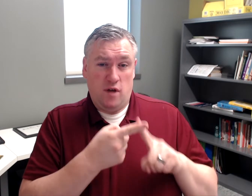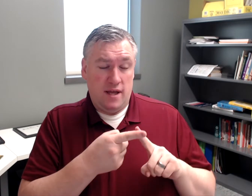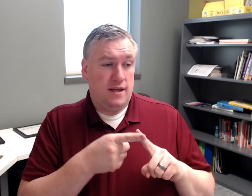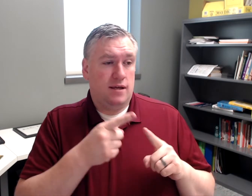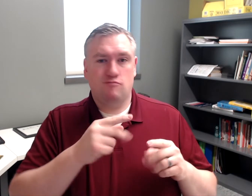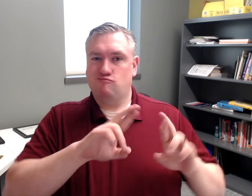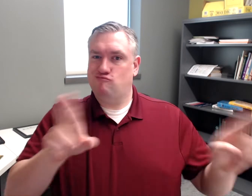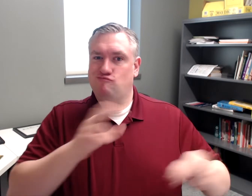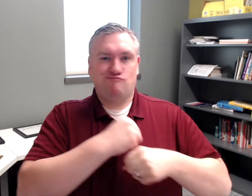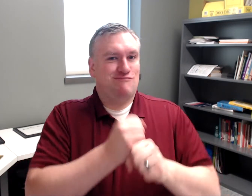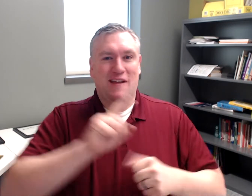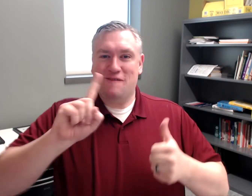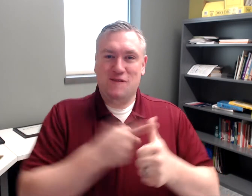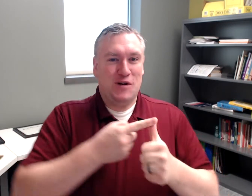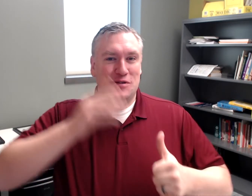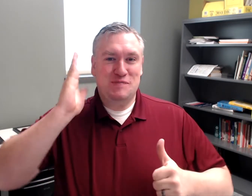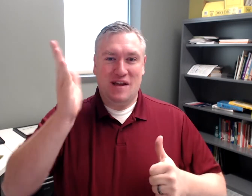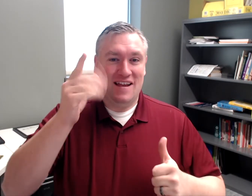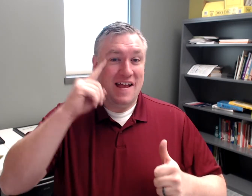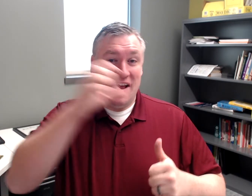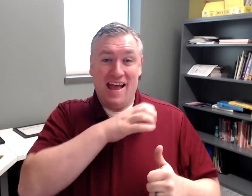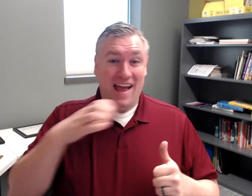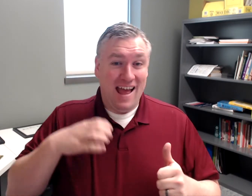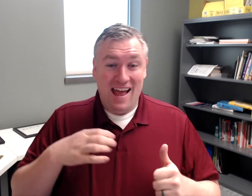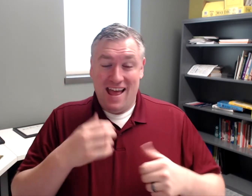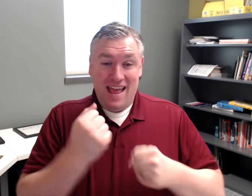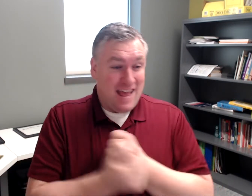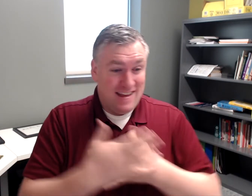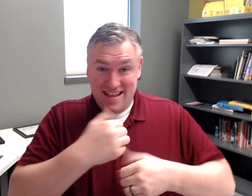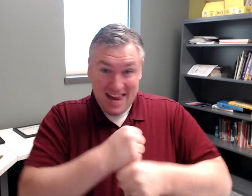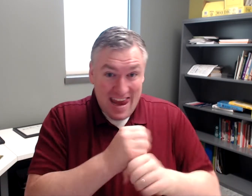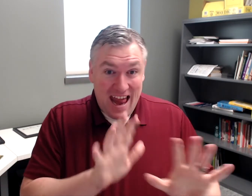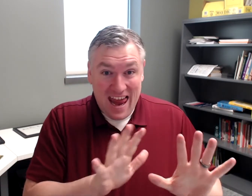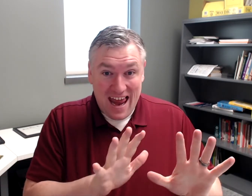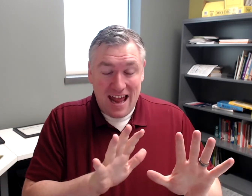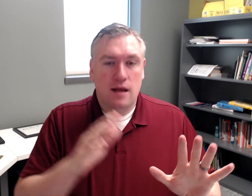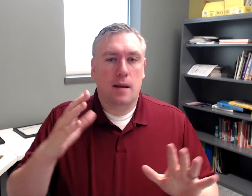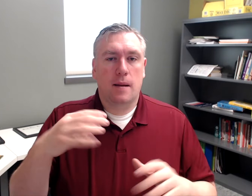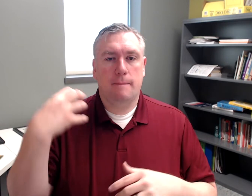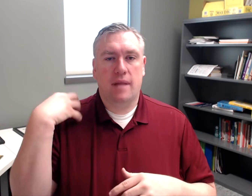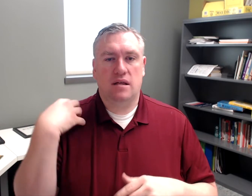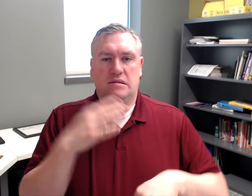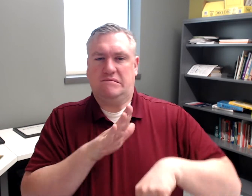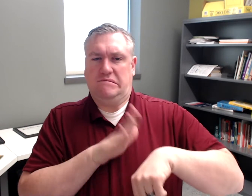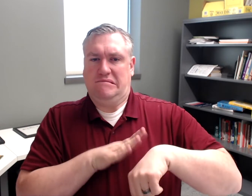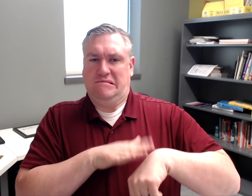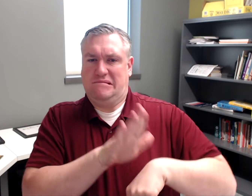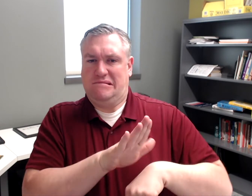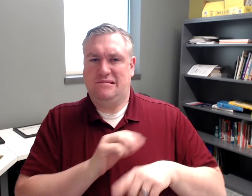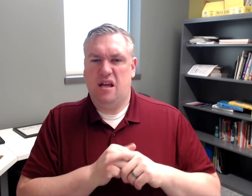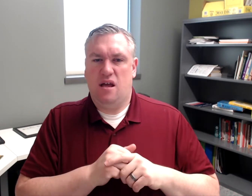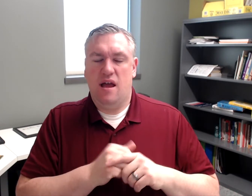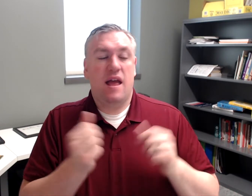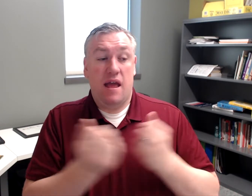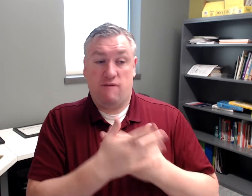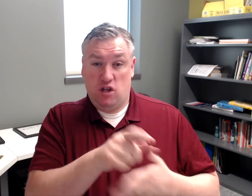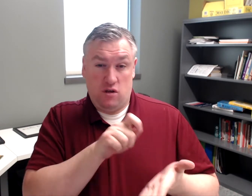So one of my friends, he was ready to make his first presentation for Congress and started making everything, and his boss gave him a little bit of a